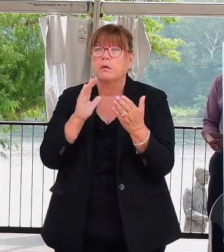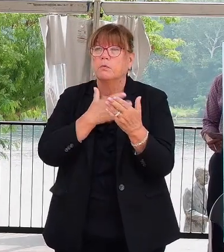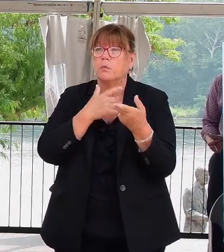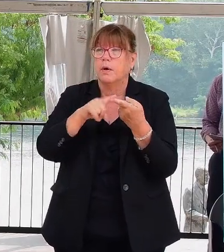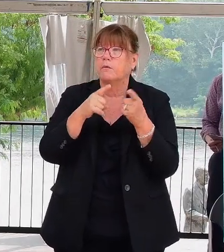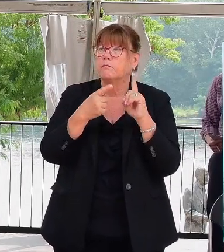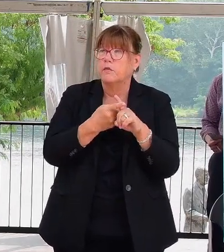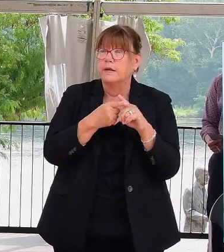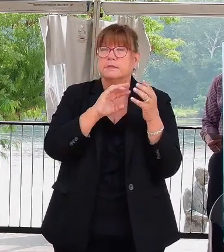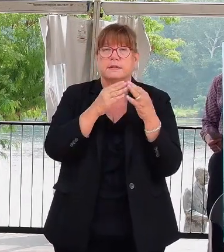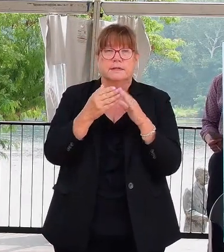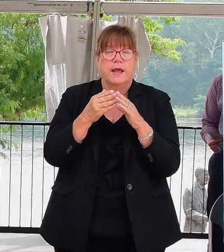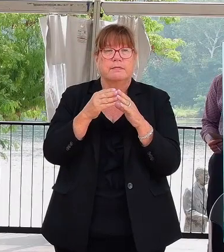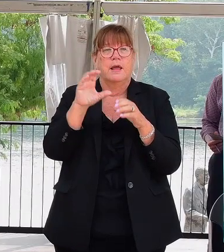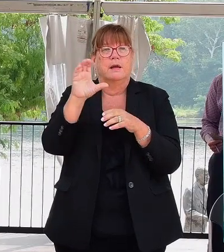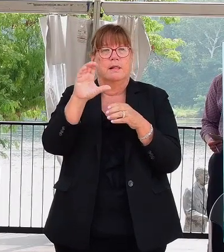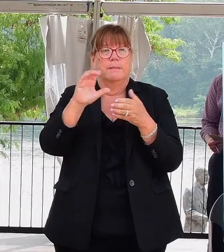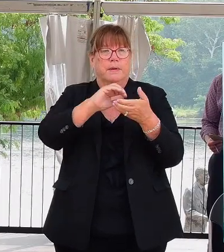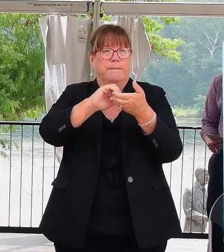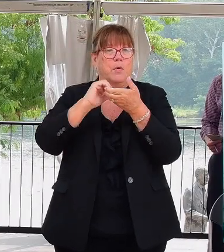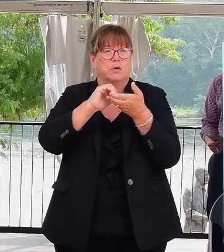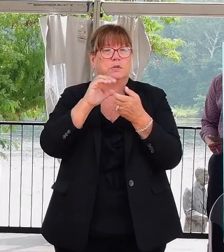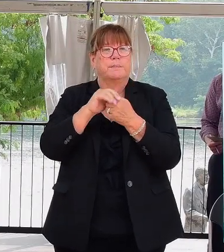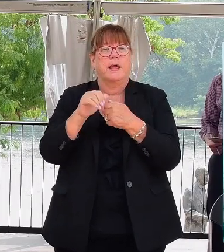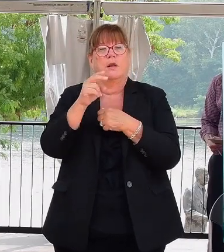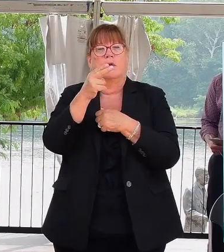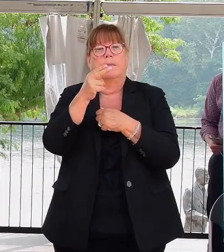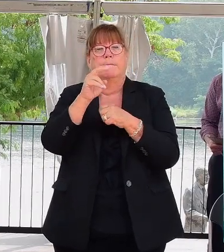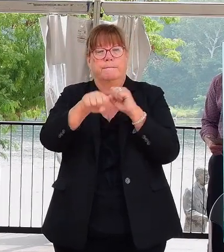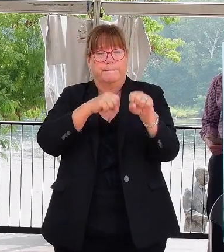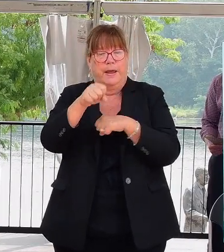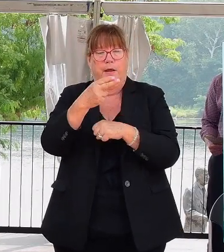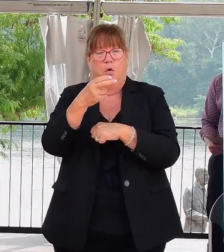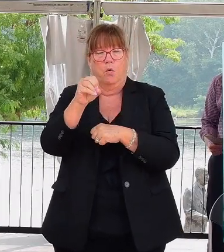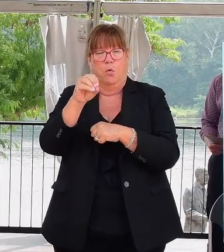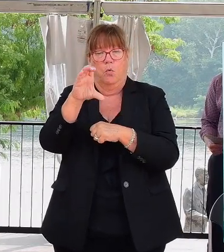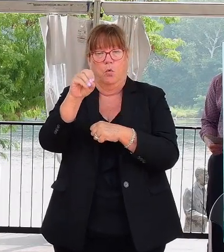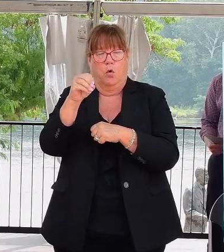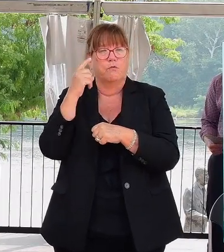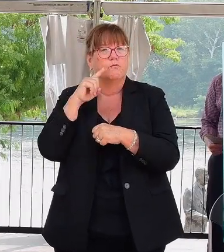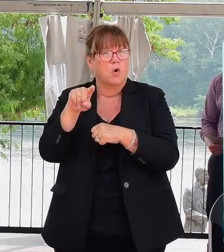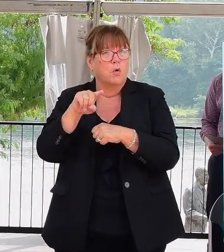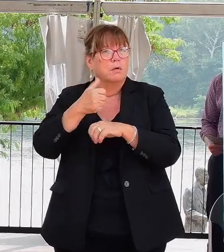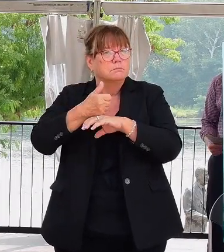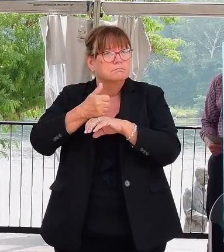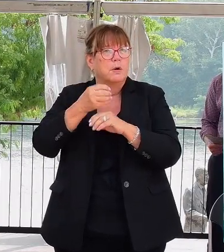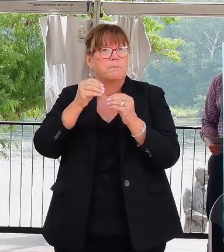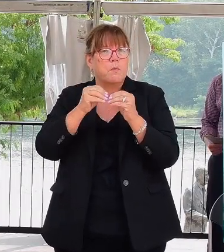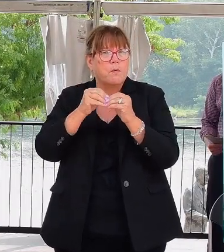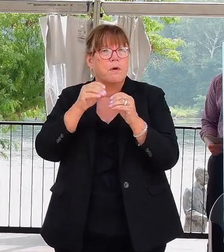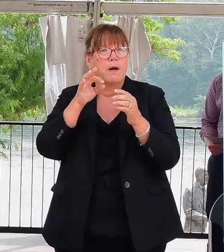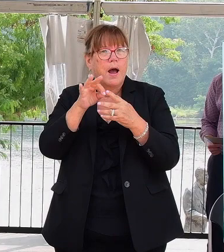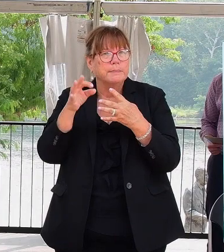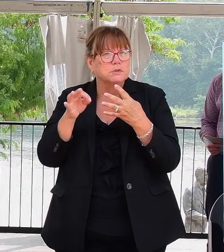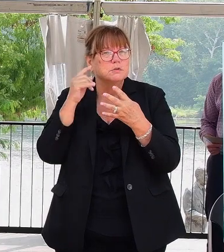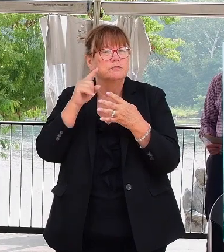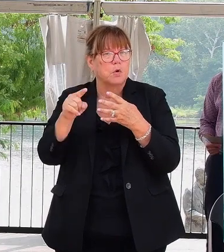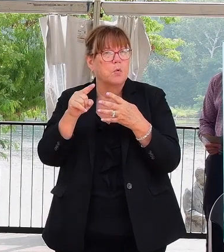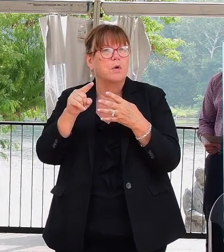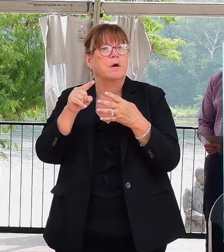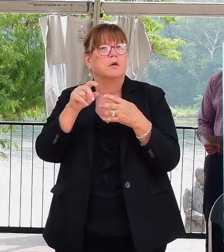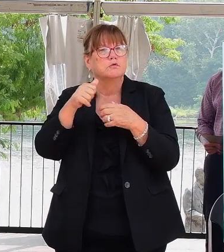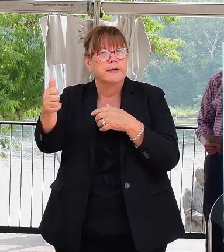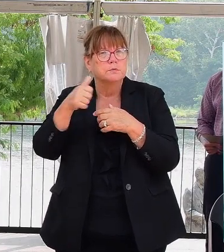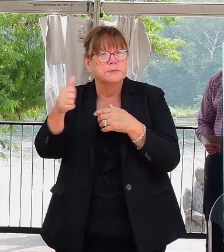at the Downtown Columbia Partnership and Bike HoCo for creating more transportation options so that residents can safely walk,